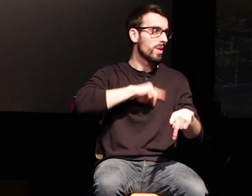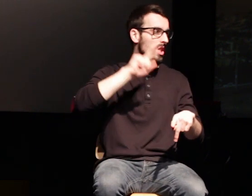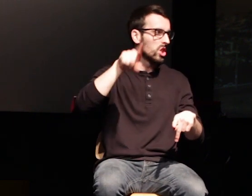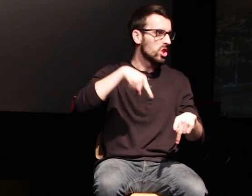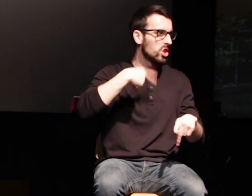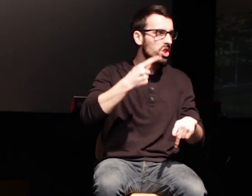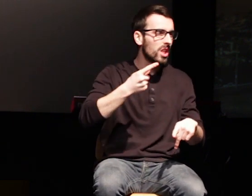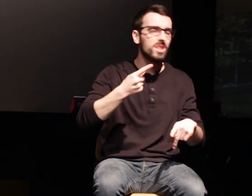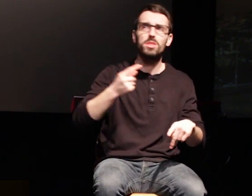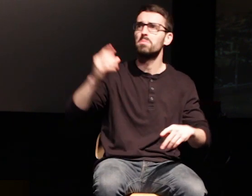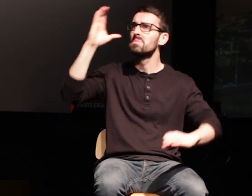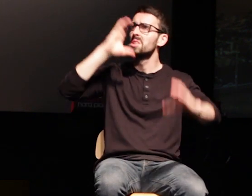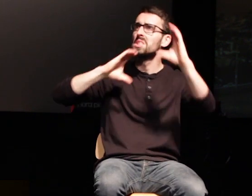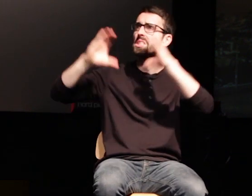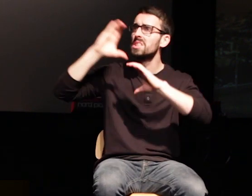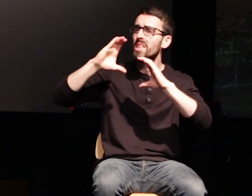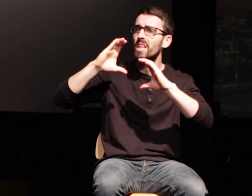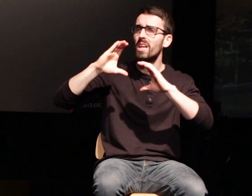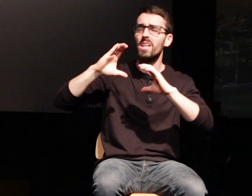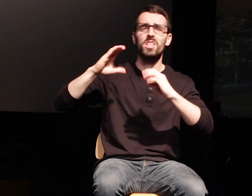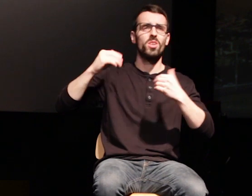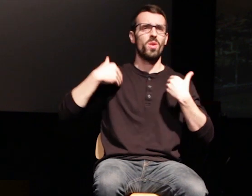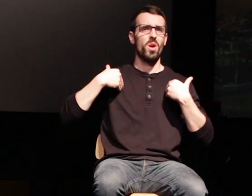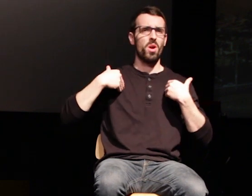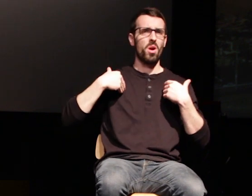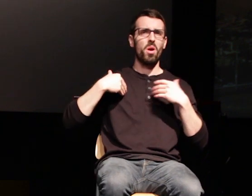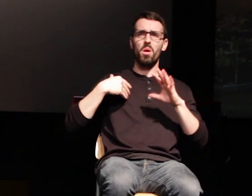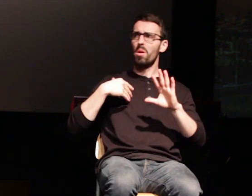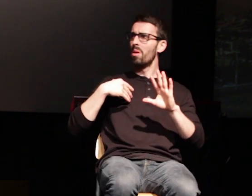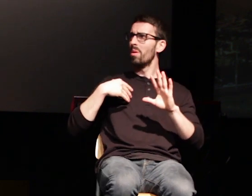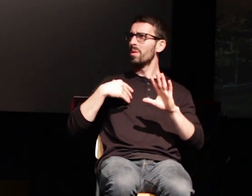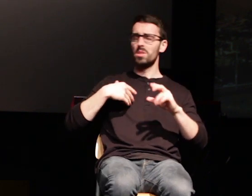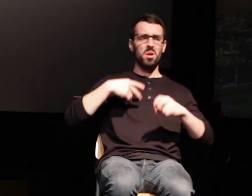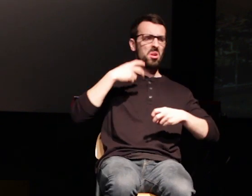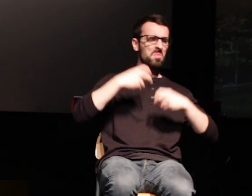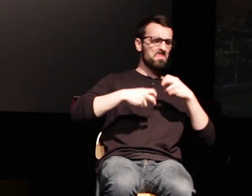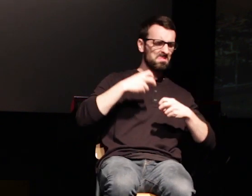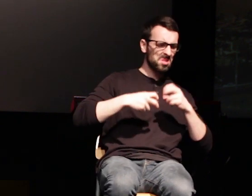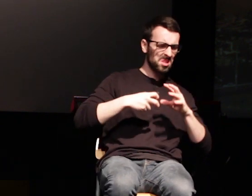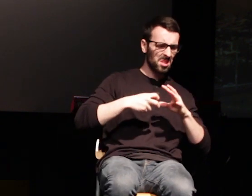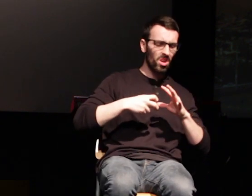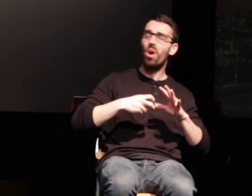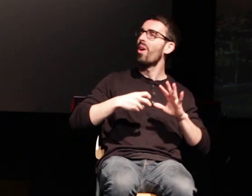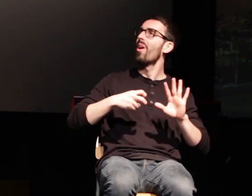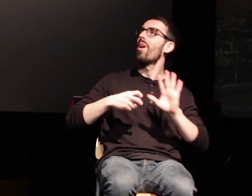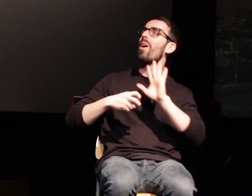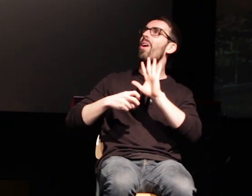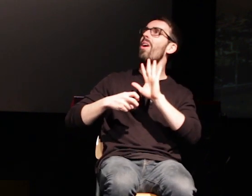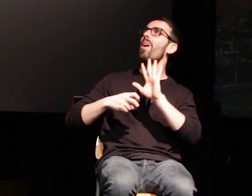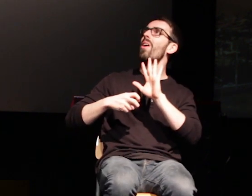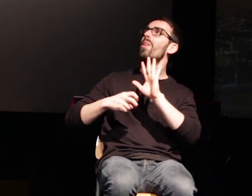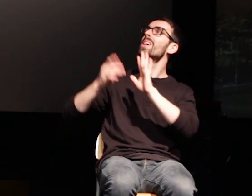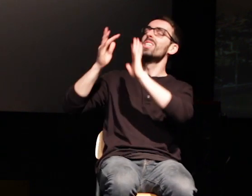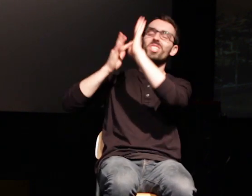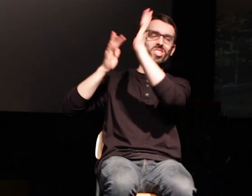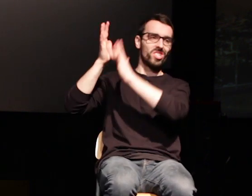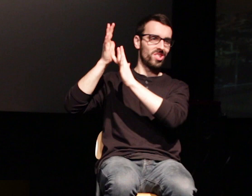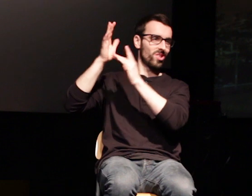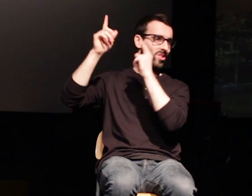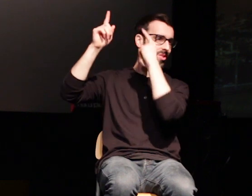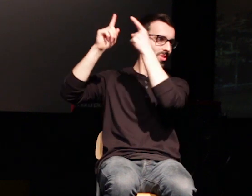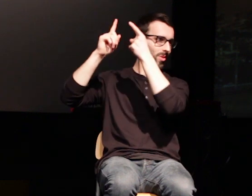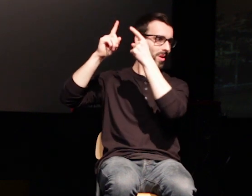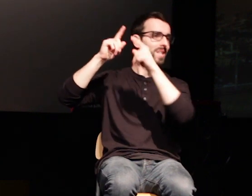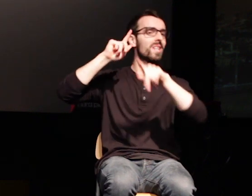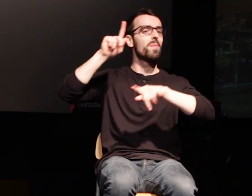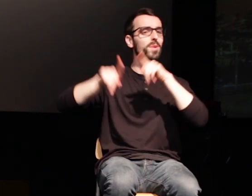that was once problematic now comes to life and I go, oh, Jesus' heart all along is that people would be saved, that